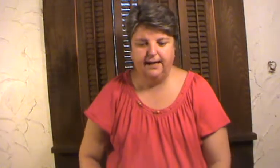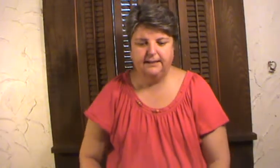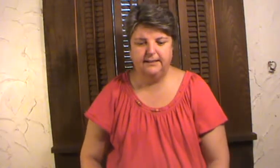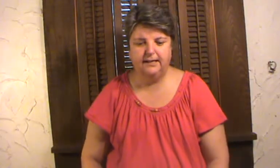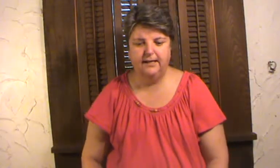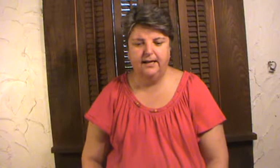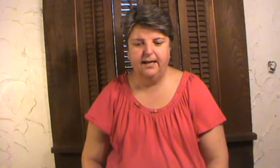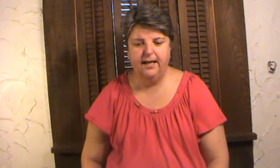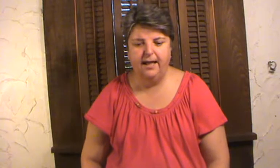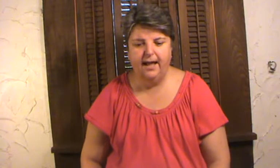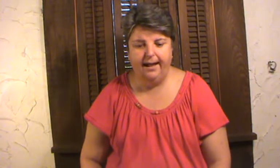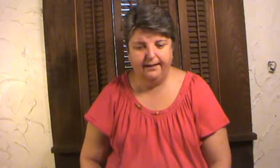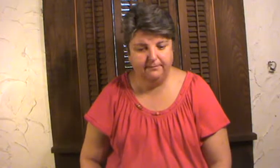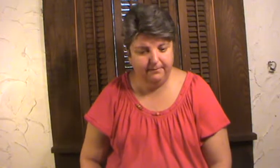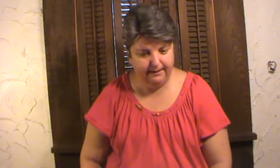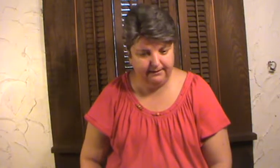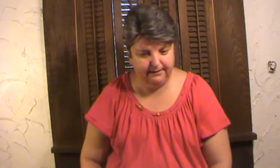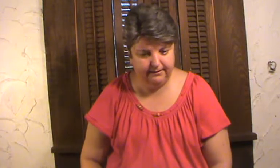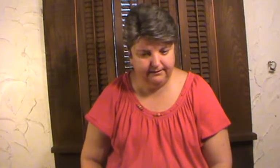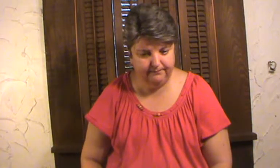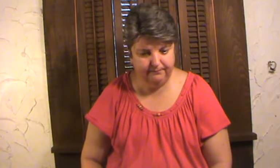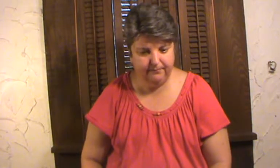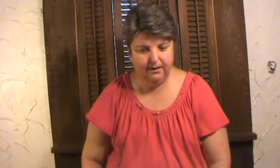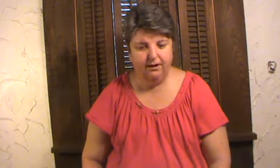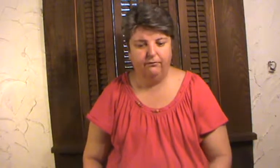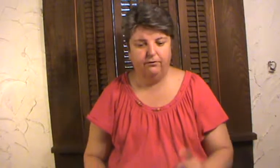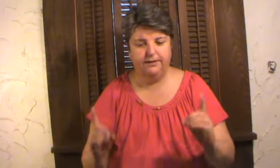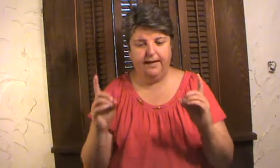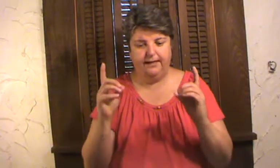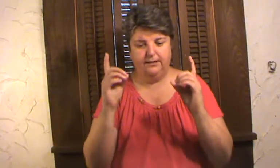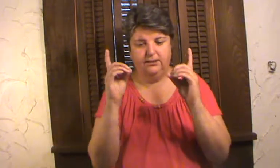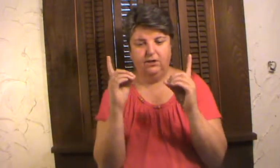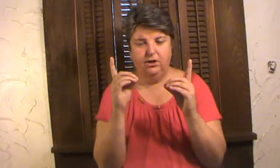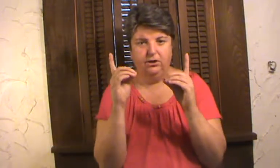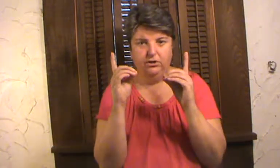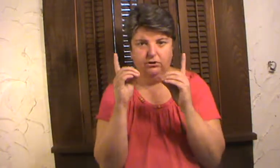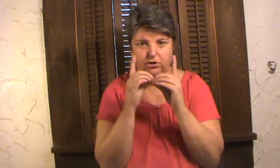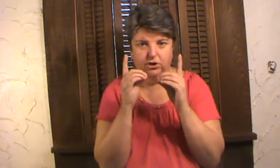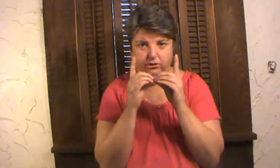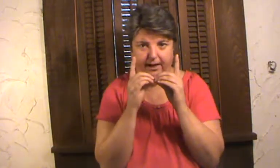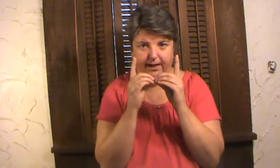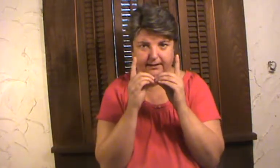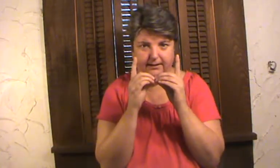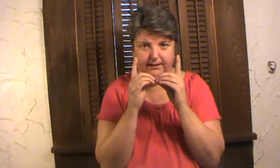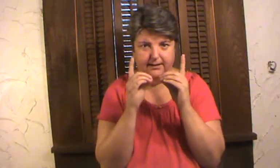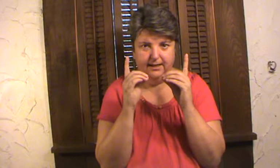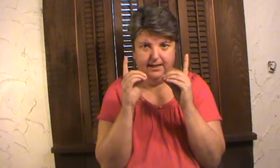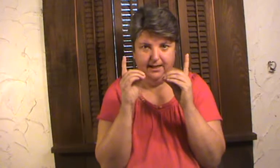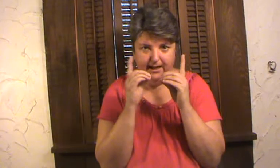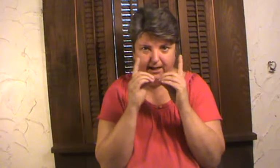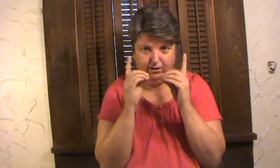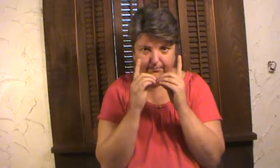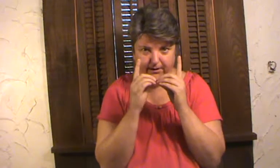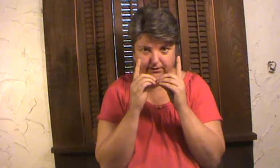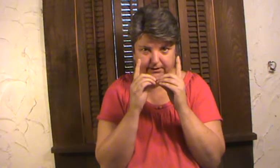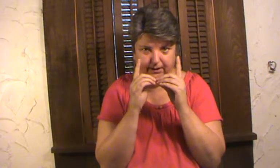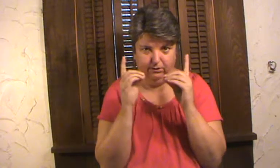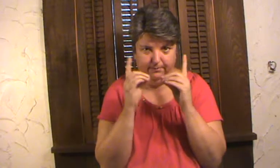Date and meet. For date, you use 2 hands and you're bouncing, and you bounce